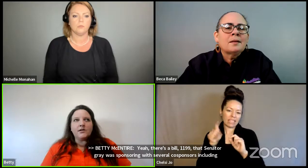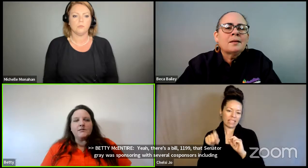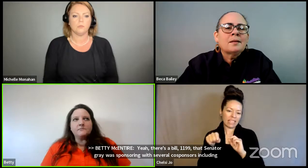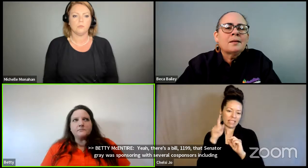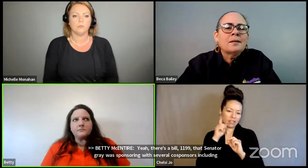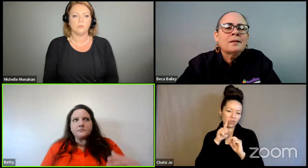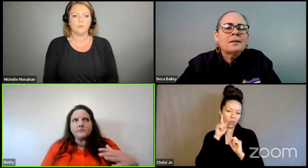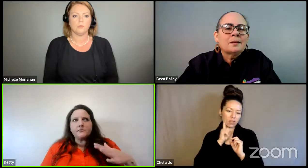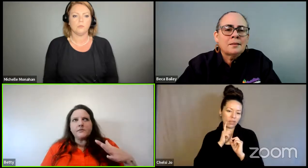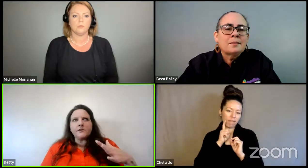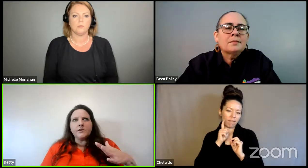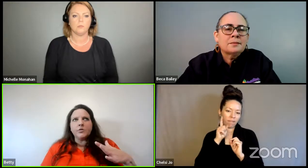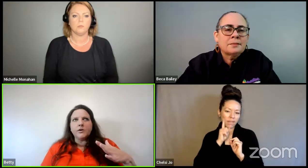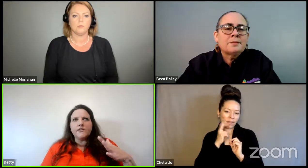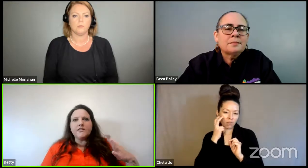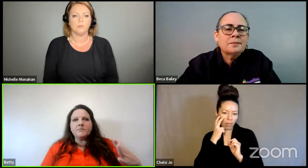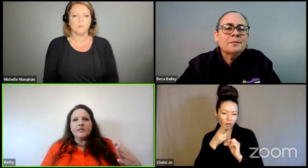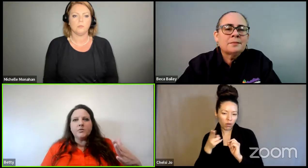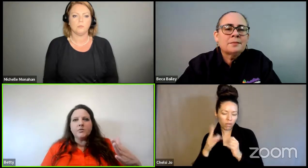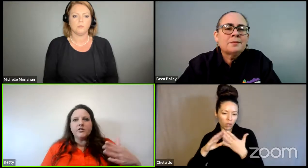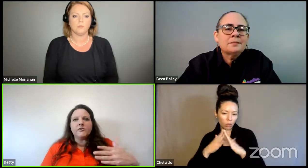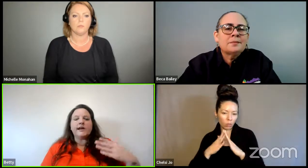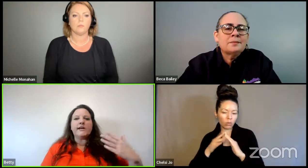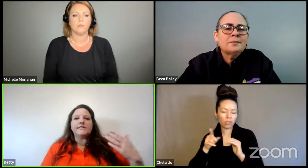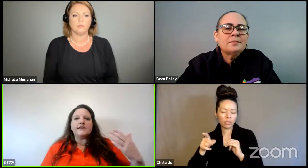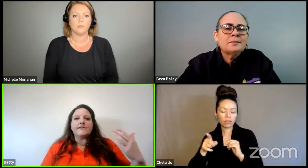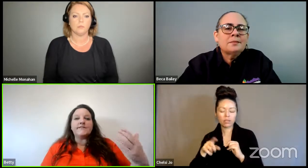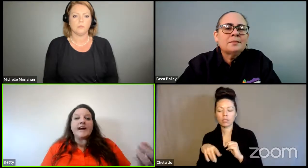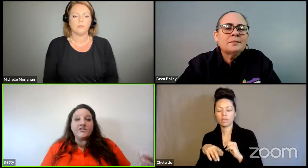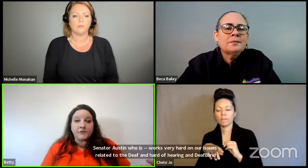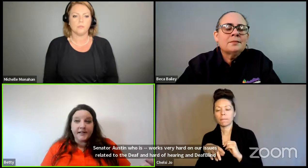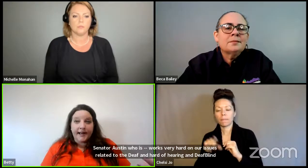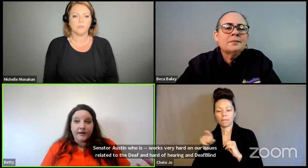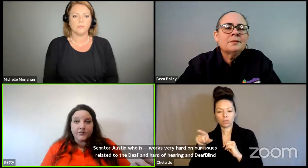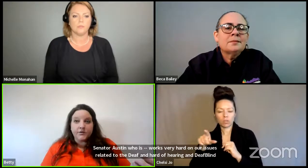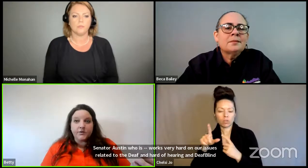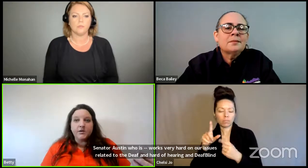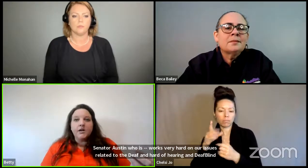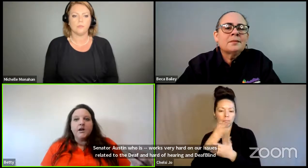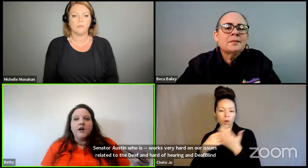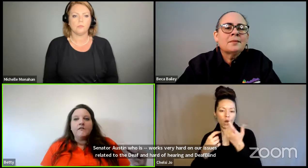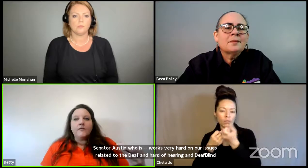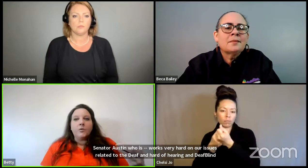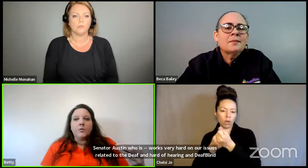deafblind communities, where this bill would create an advisory